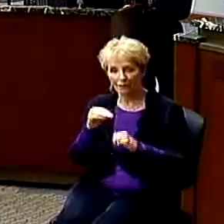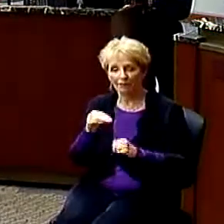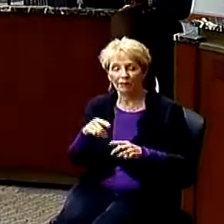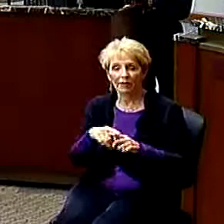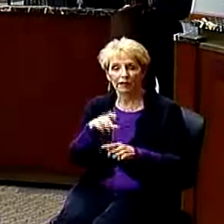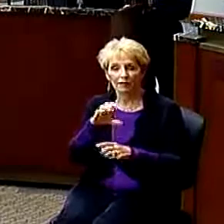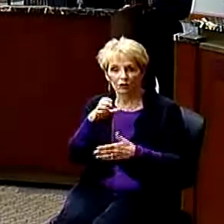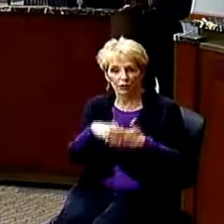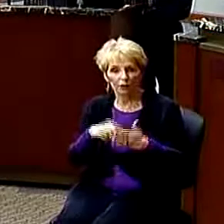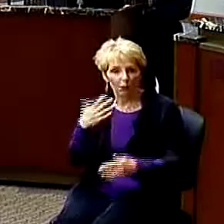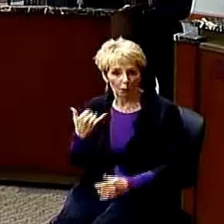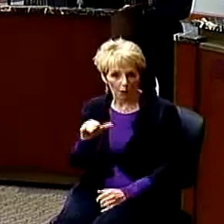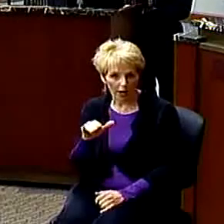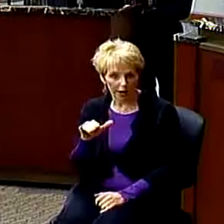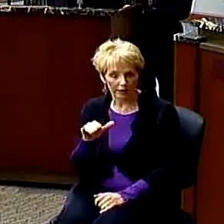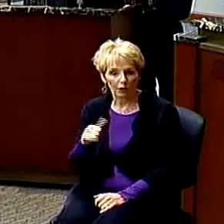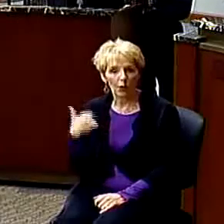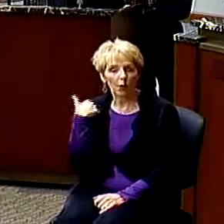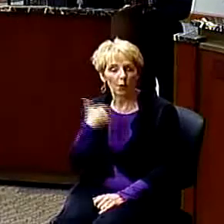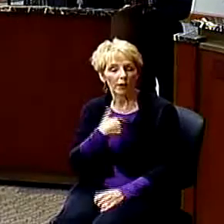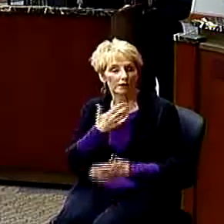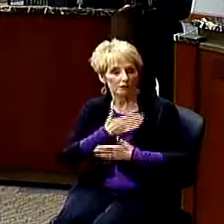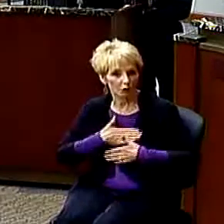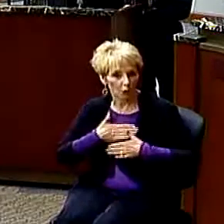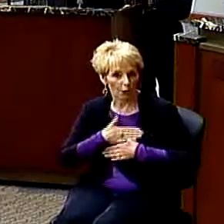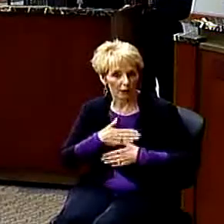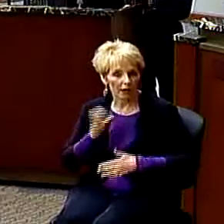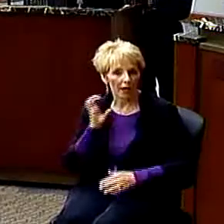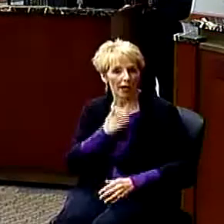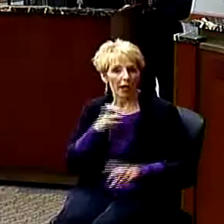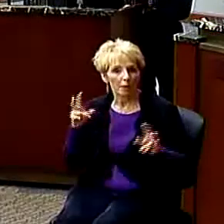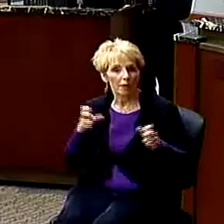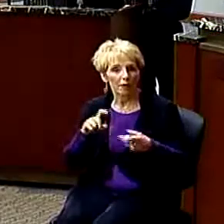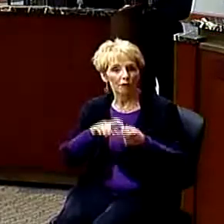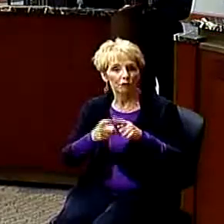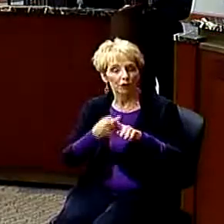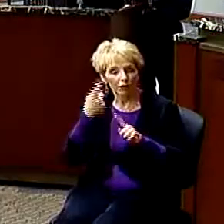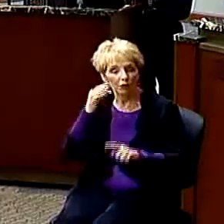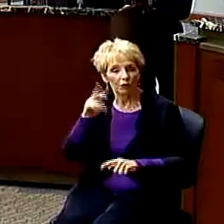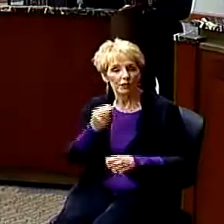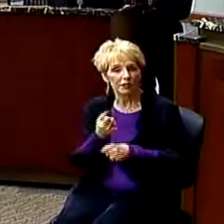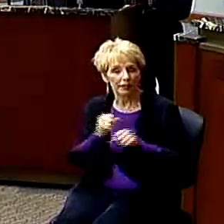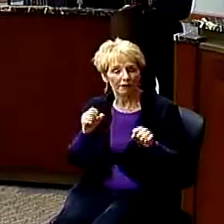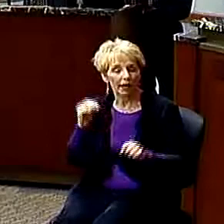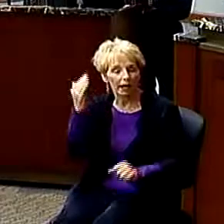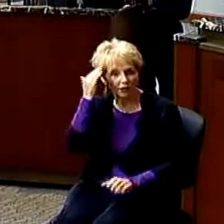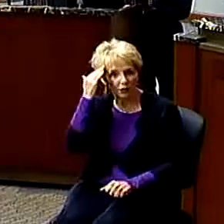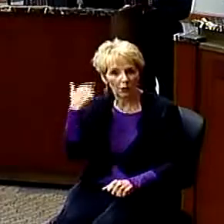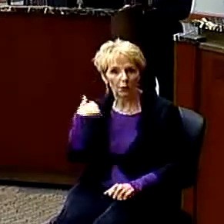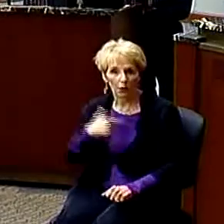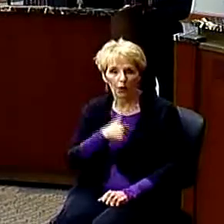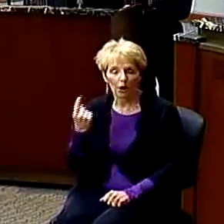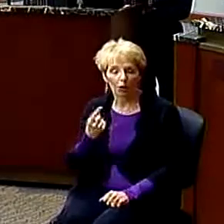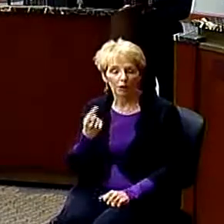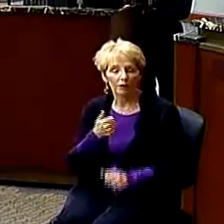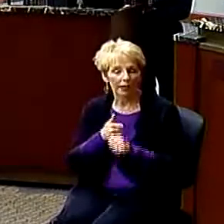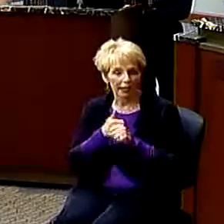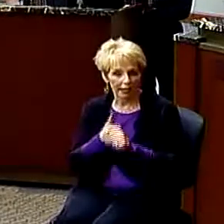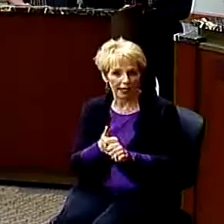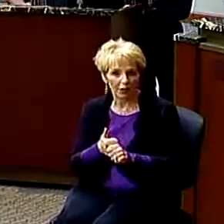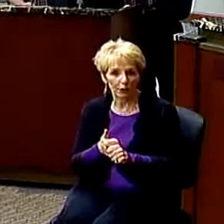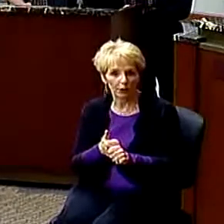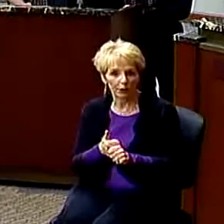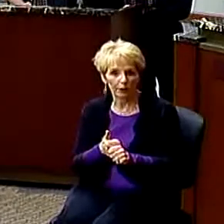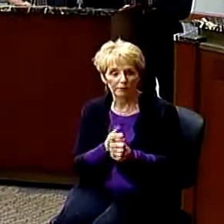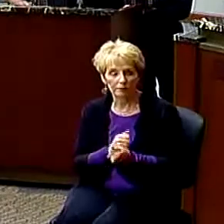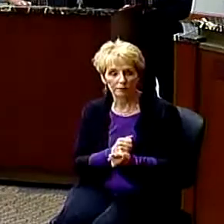Y. We thoroughly enjoy it. Our motto is Friends for Fun, Safety, and Knowledge, which we always try to adhere to.